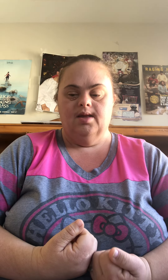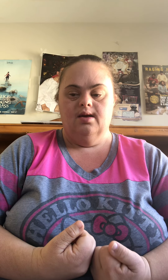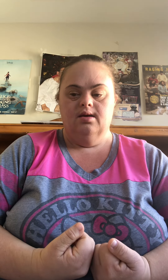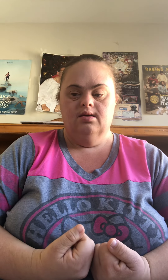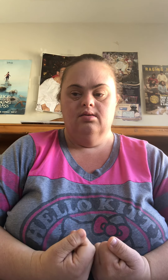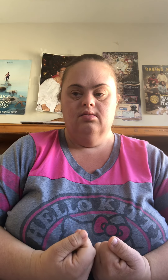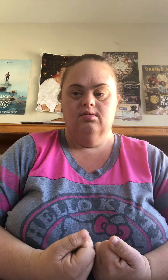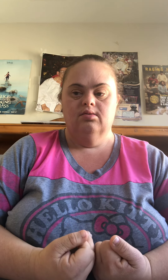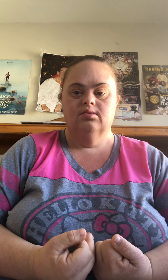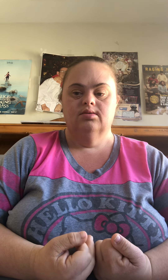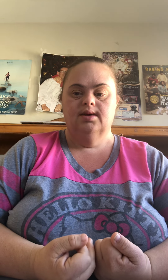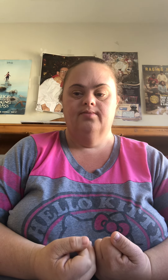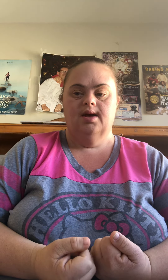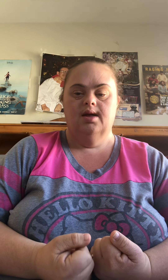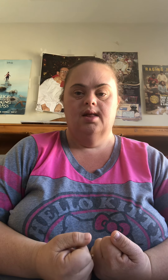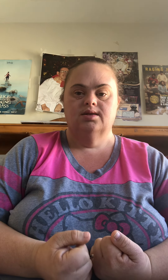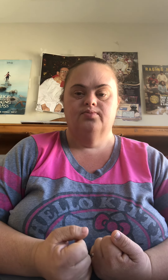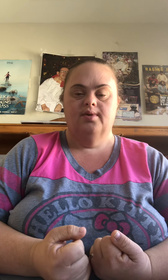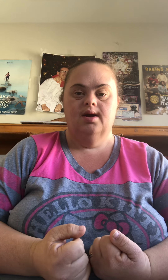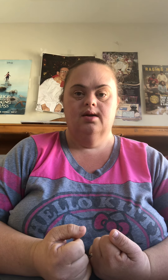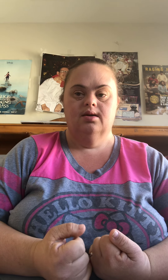Oh, my God.